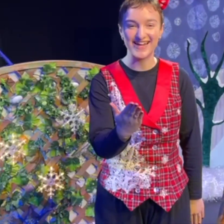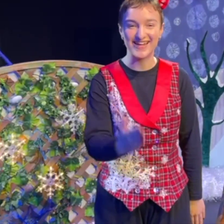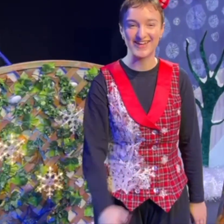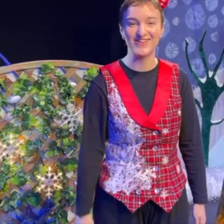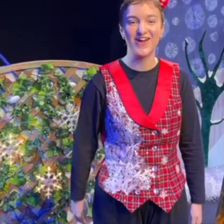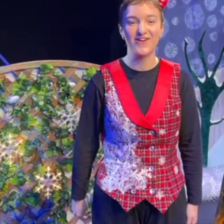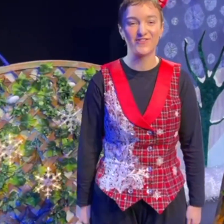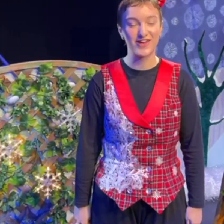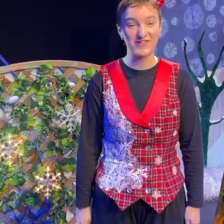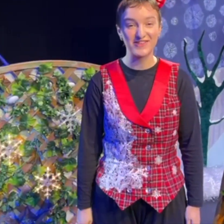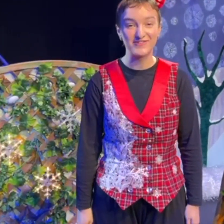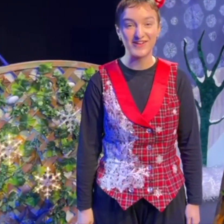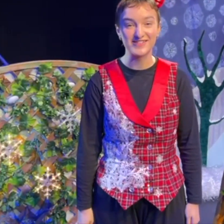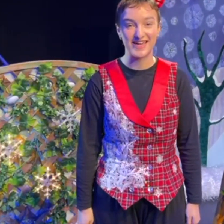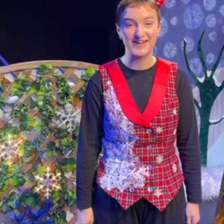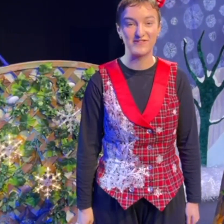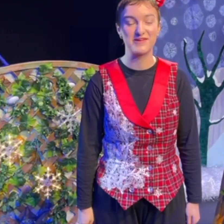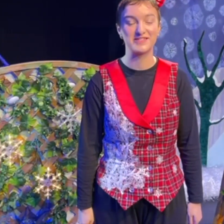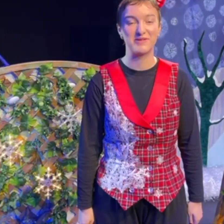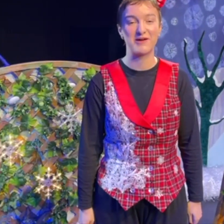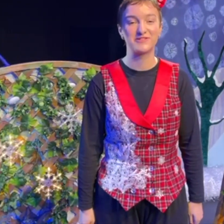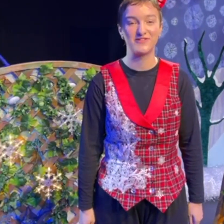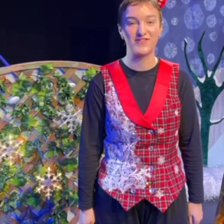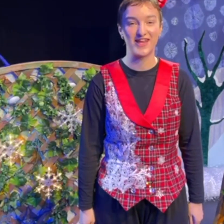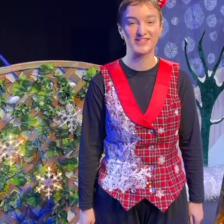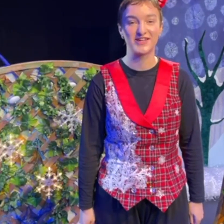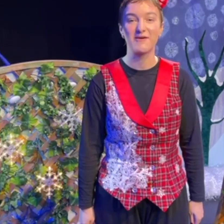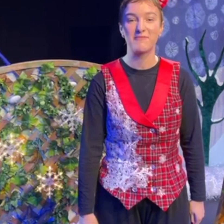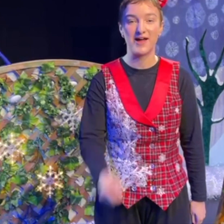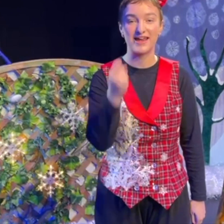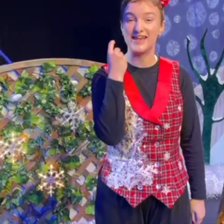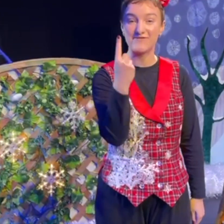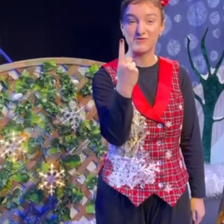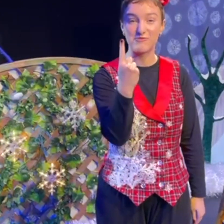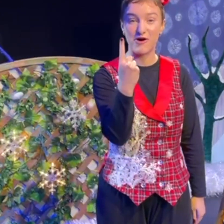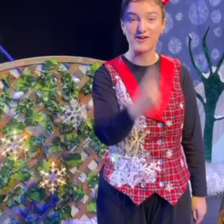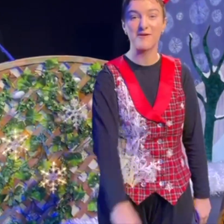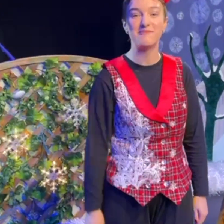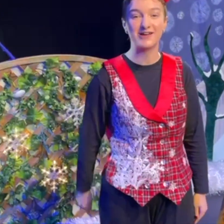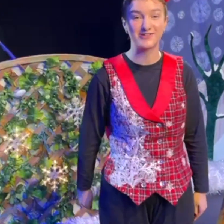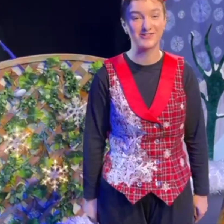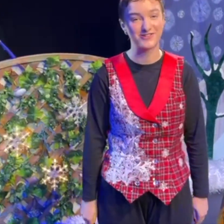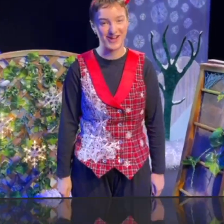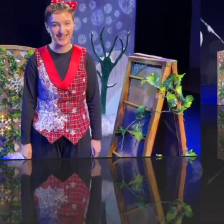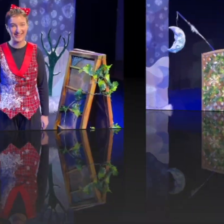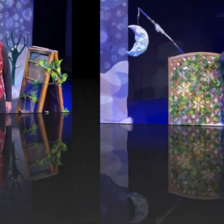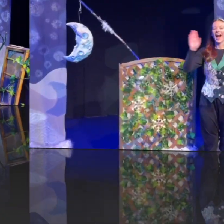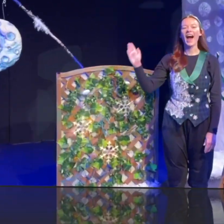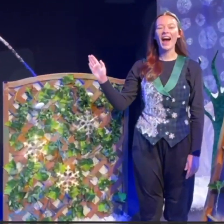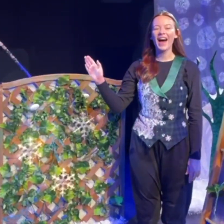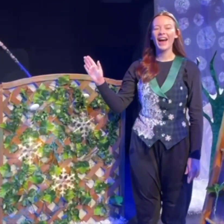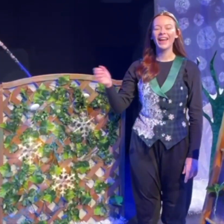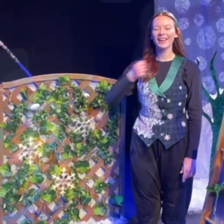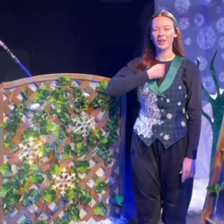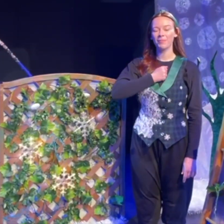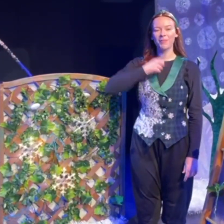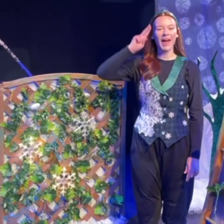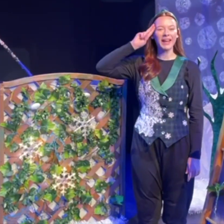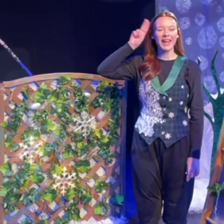you for giving the funding for me to be able to finish my Level 1 Makaton training. Hi, my name